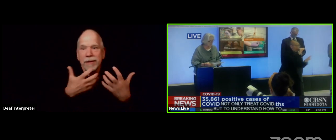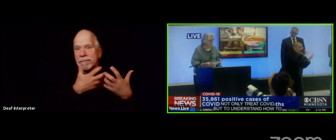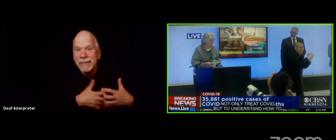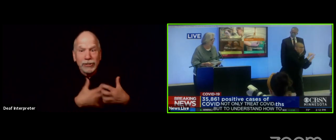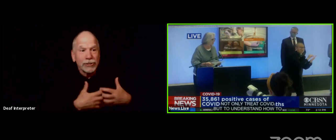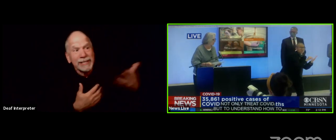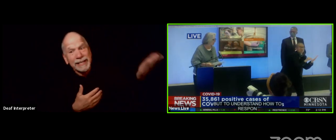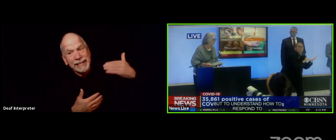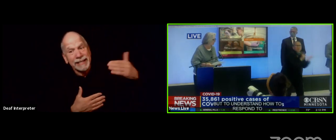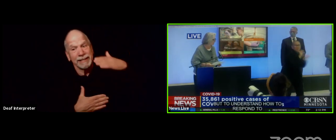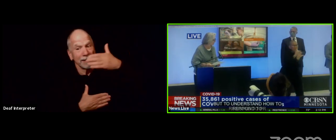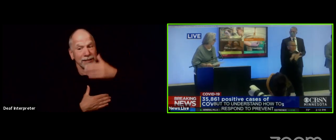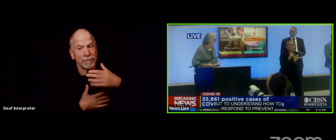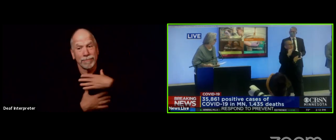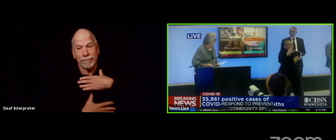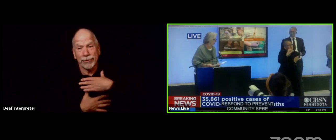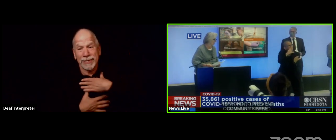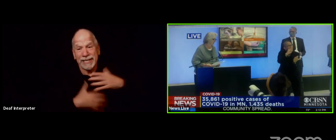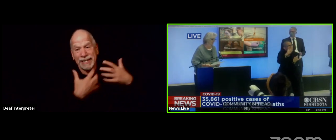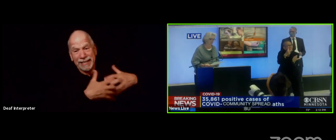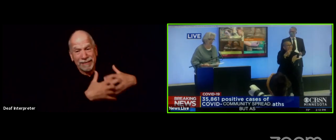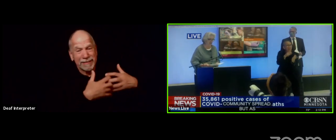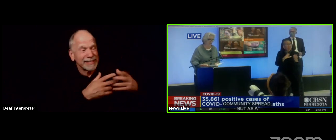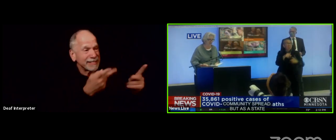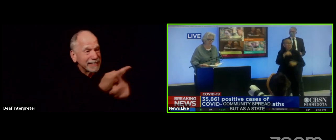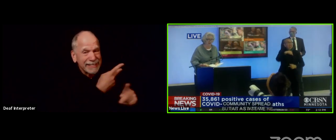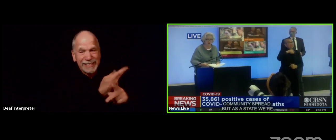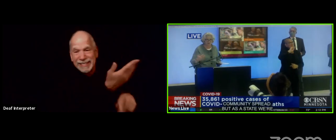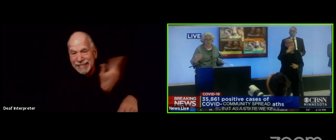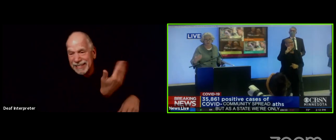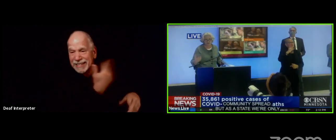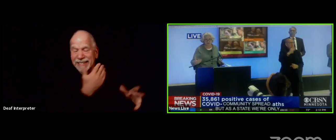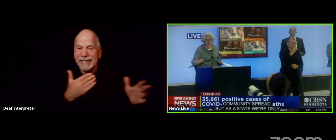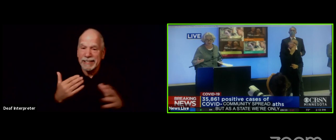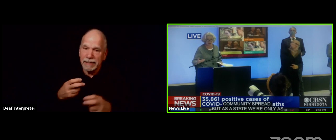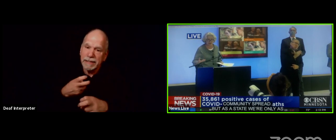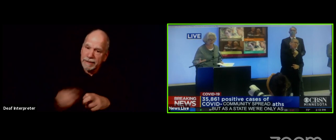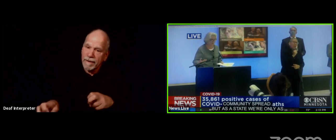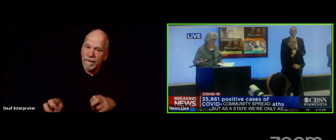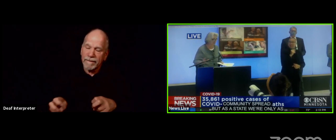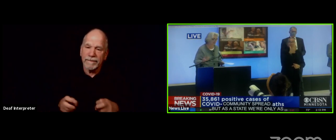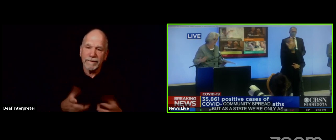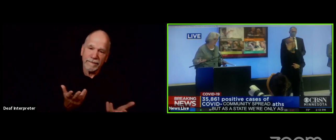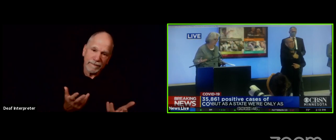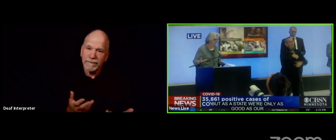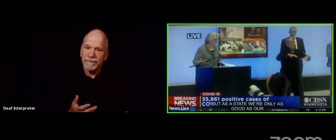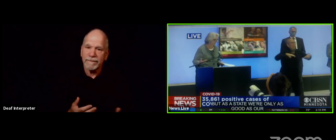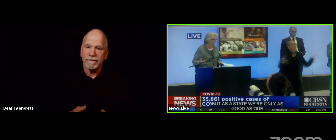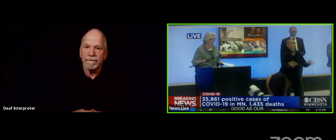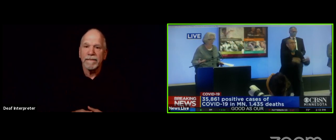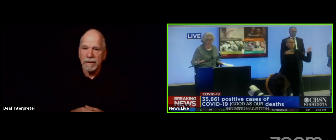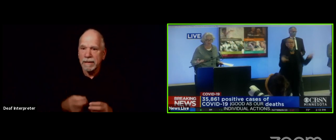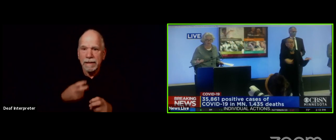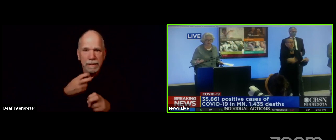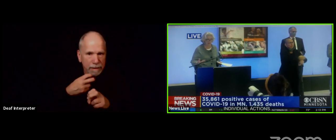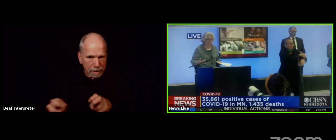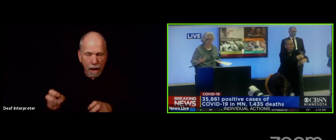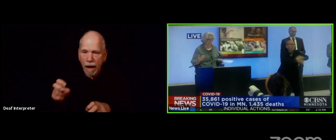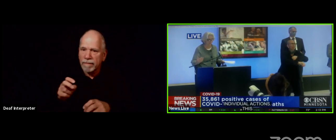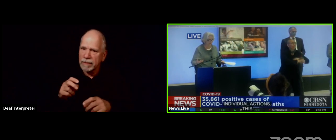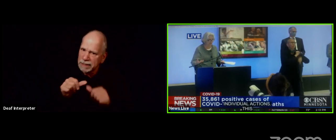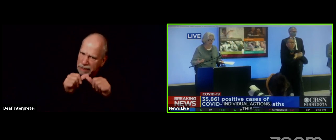But as a state, we're only as good as our individual actions. This incredible capacity that we've built doesn't frankly do us a lot of good unless